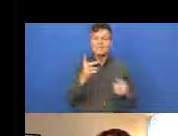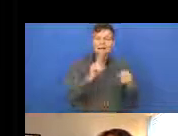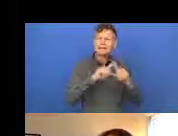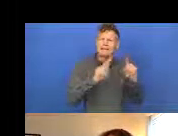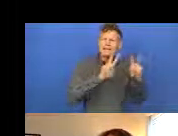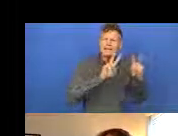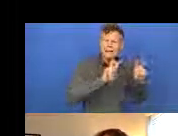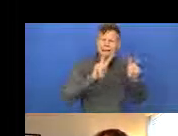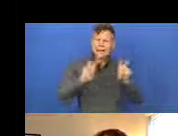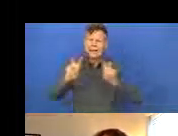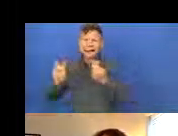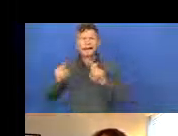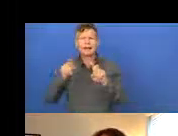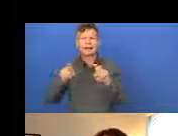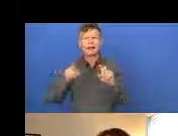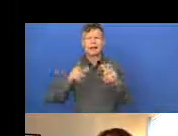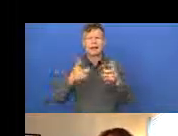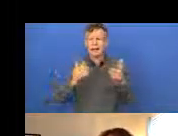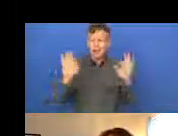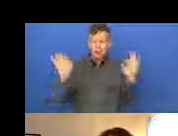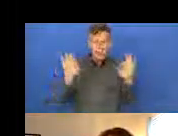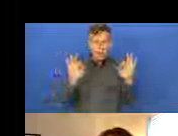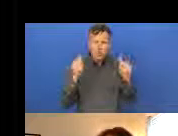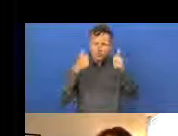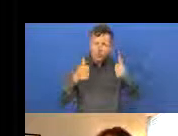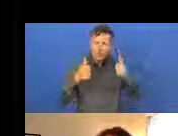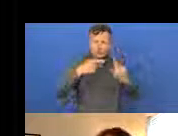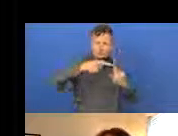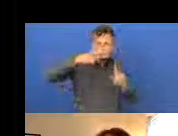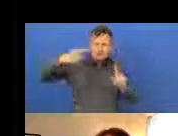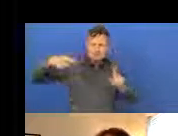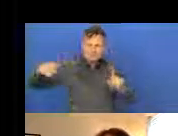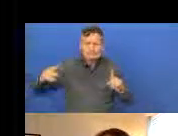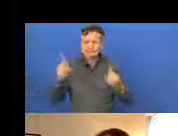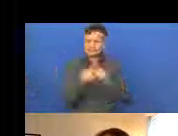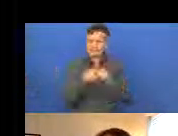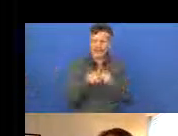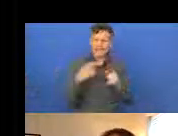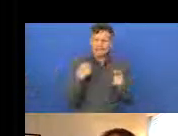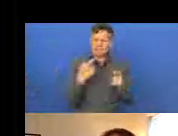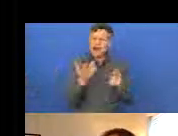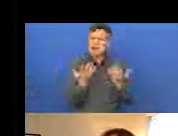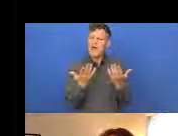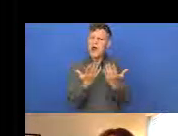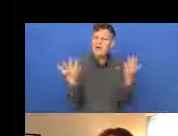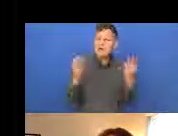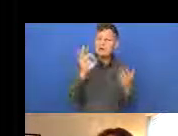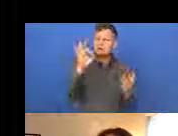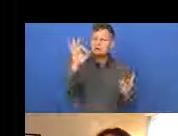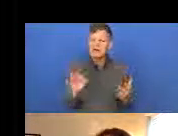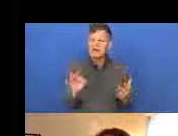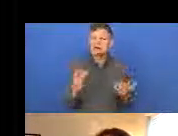there's insufficient data on the scale and nature of the problem of bullying, in particular data that is comparable across countries and